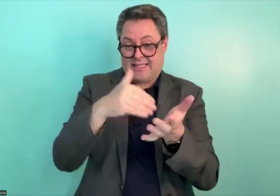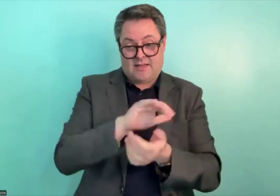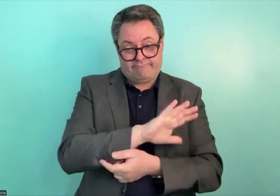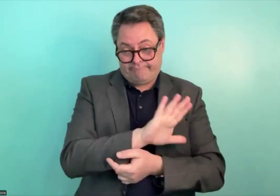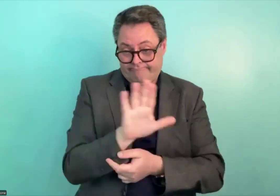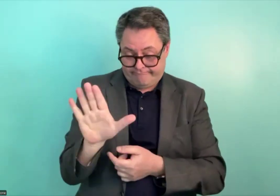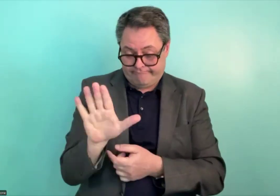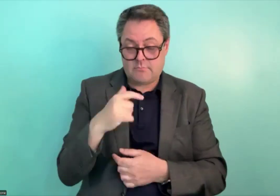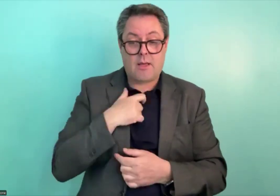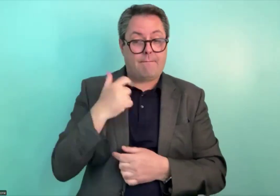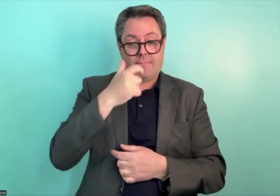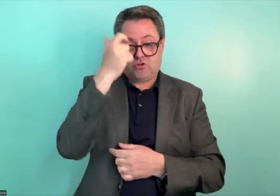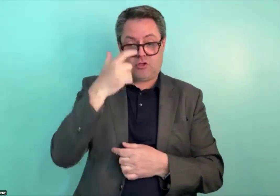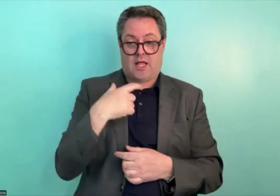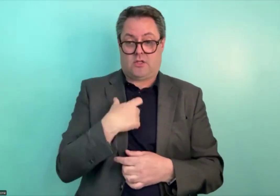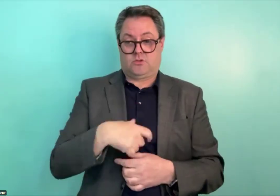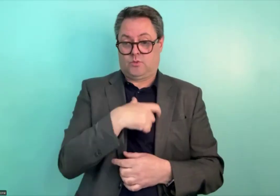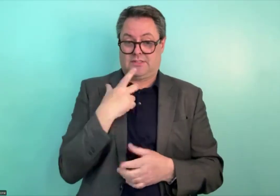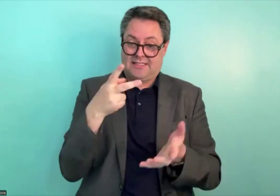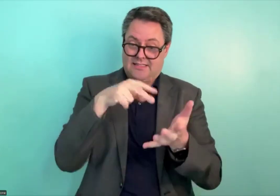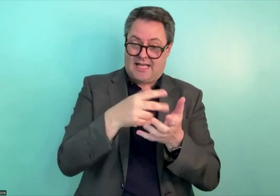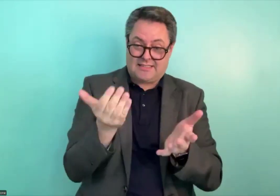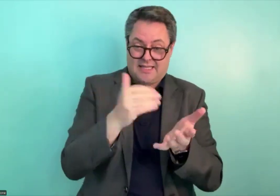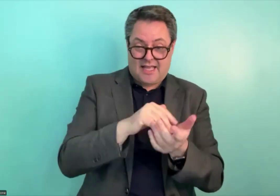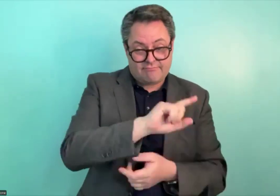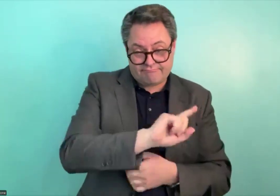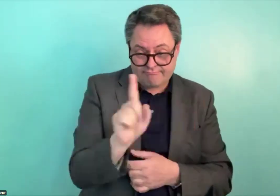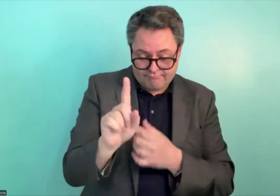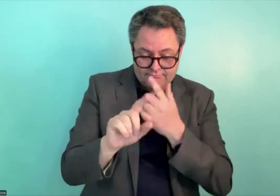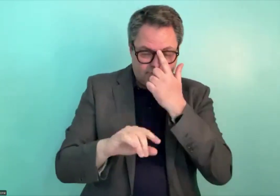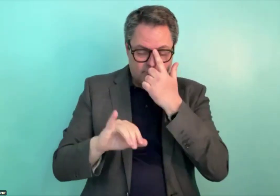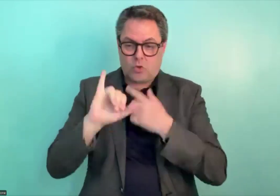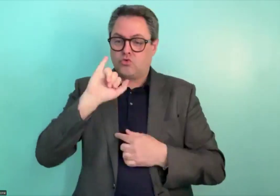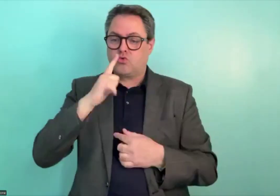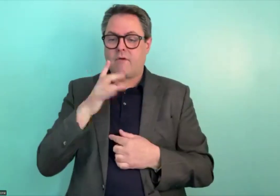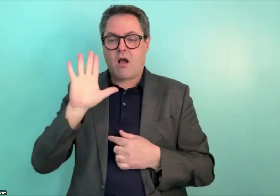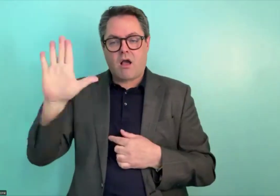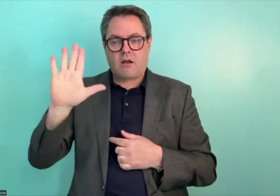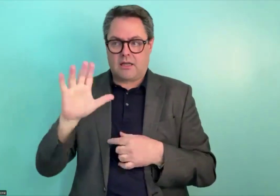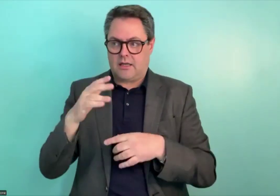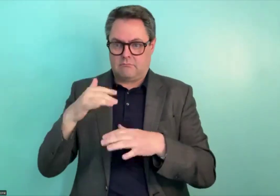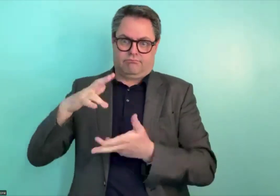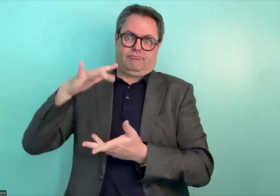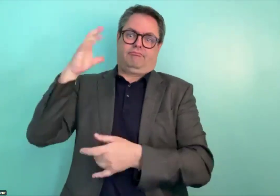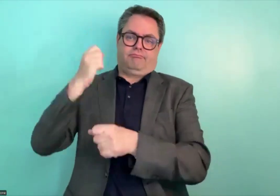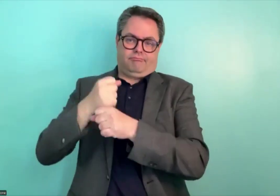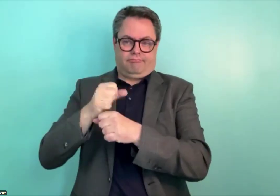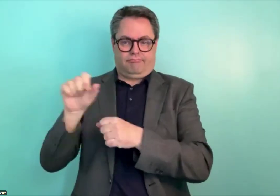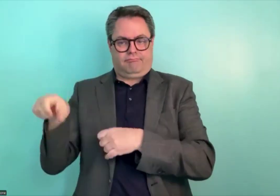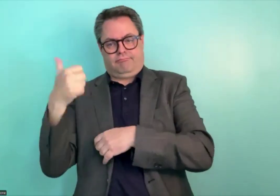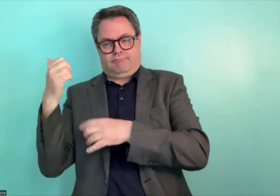down. Arunas also will not be able to stand again. And Michelle will also not be able to stand